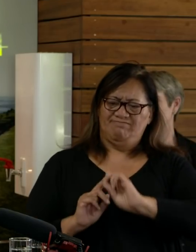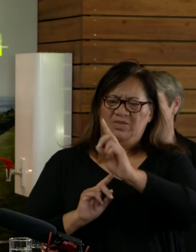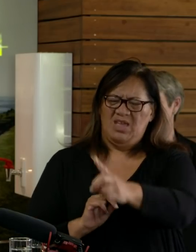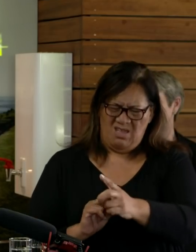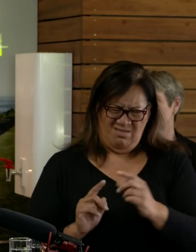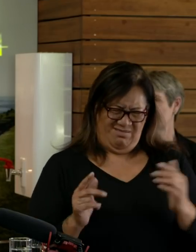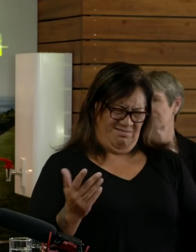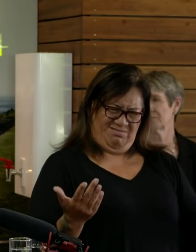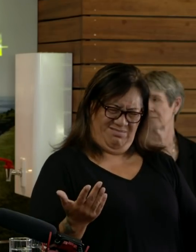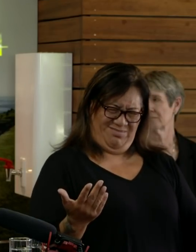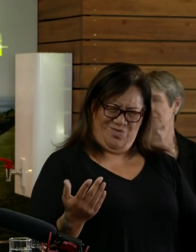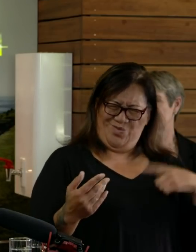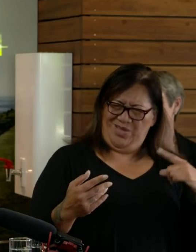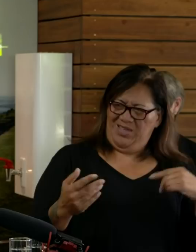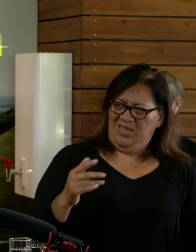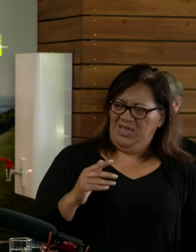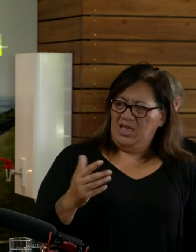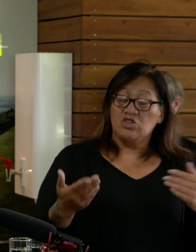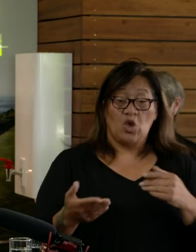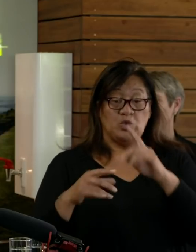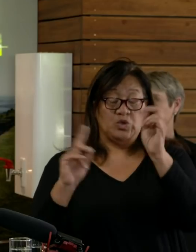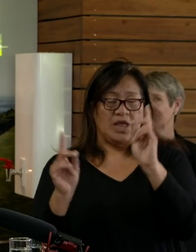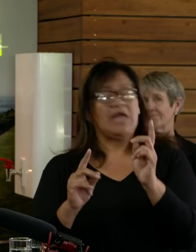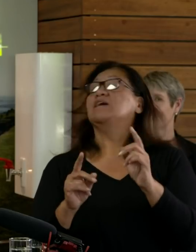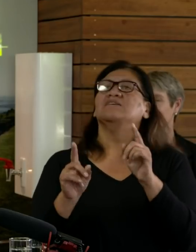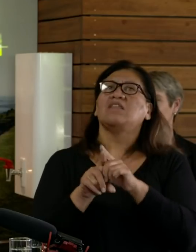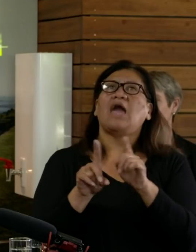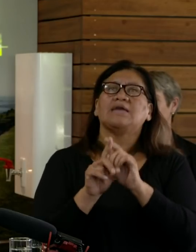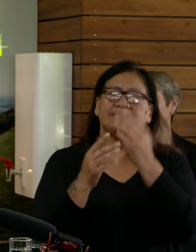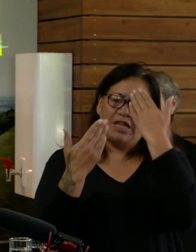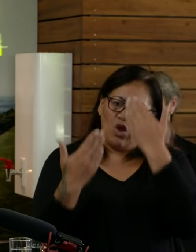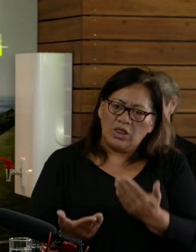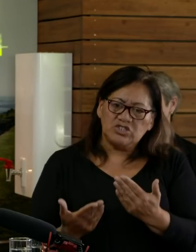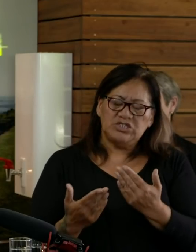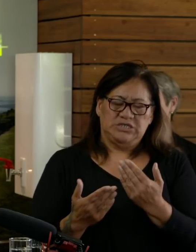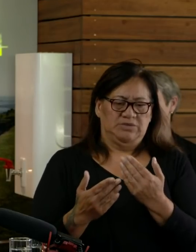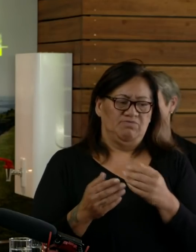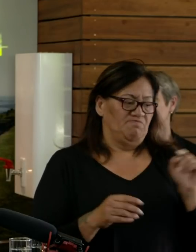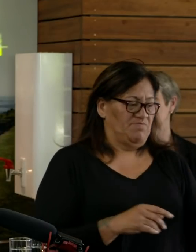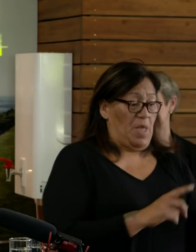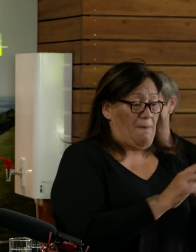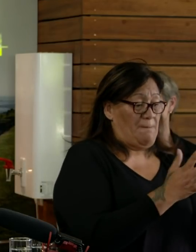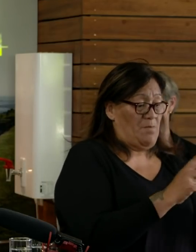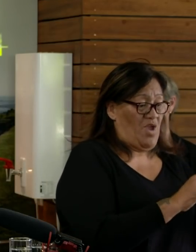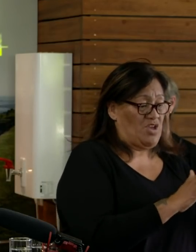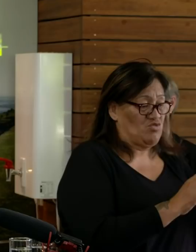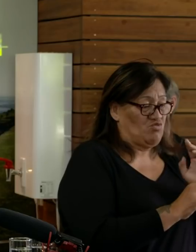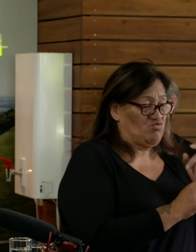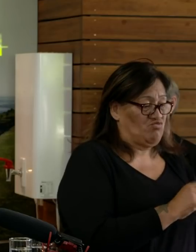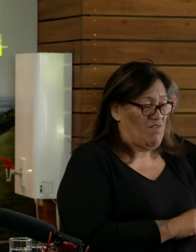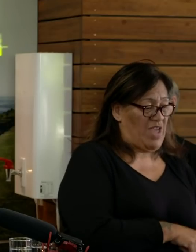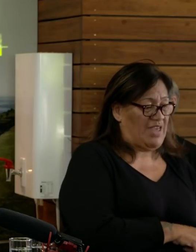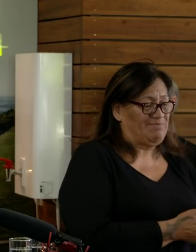quite a disparity there. Is what you have done today an acknowledgement perhaps that what you did in Pike River was a